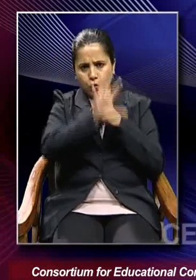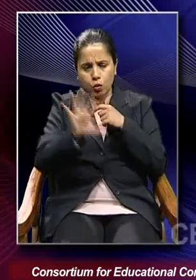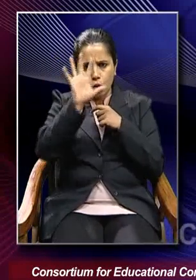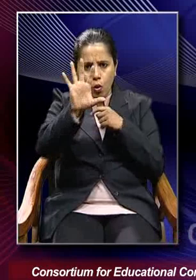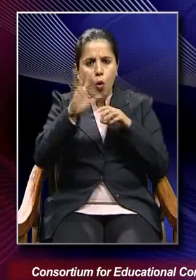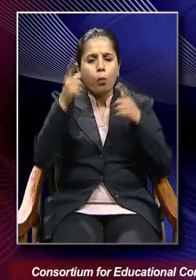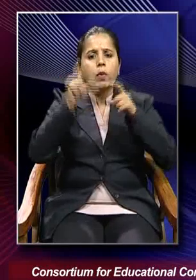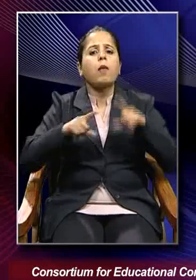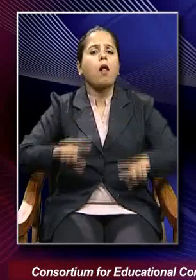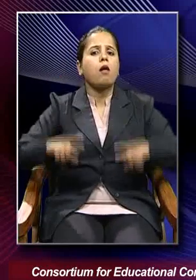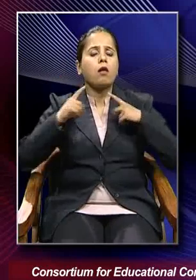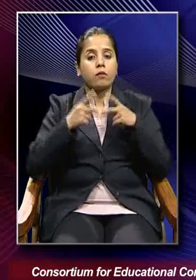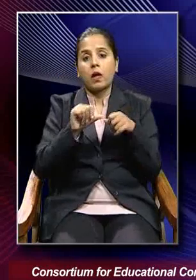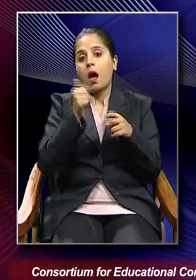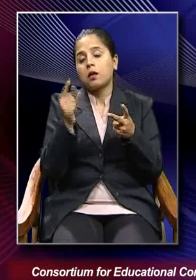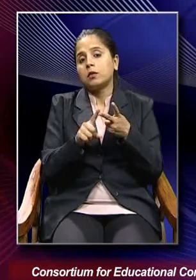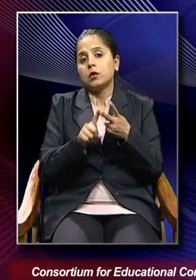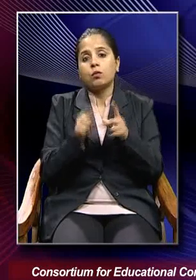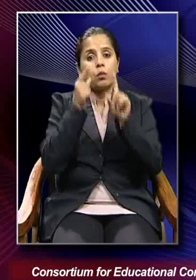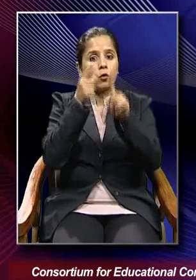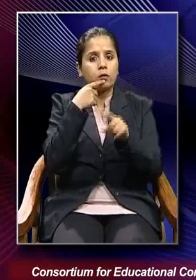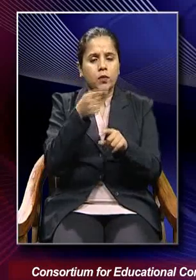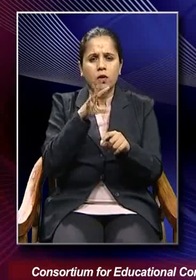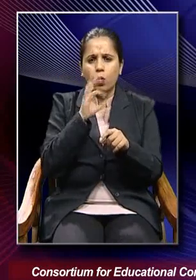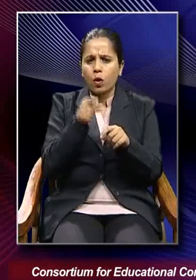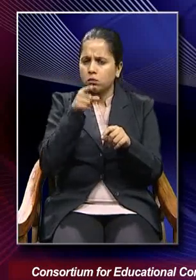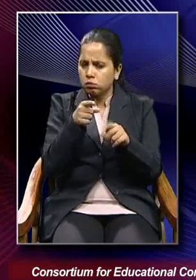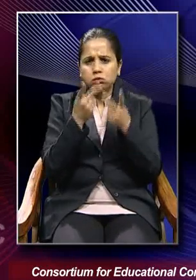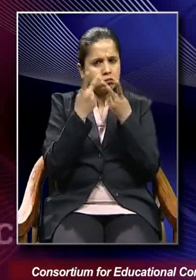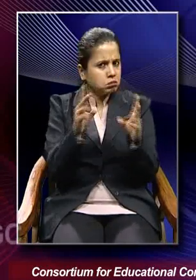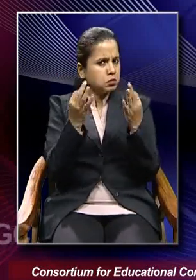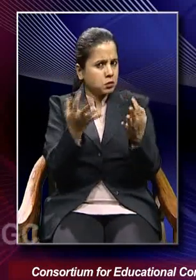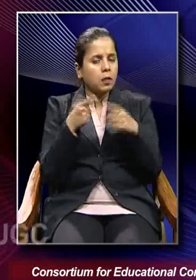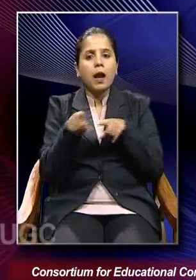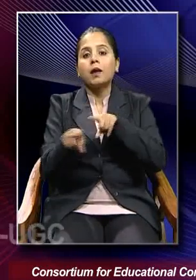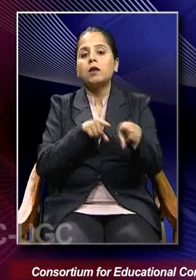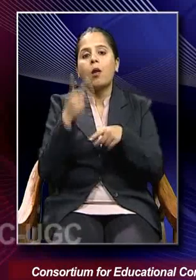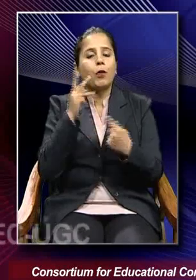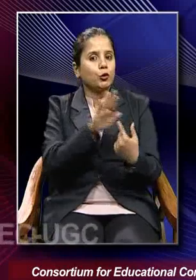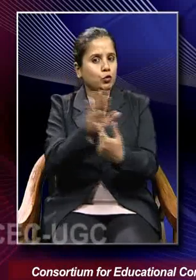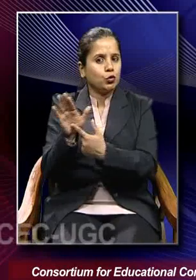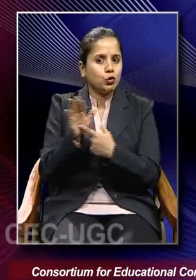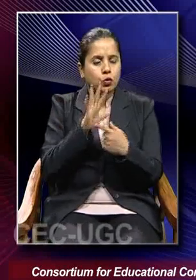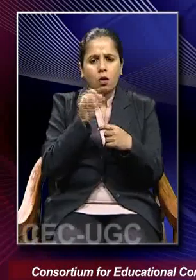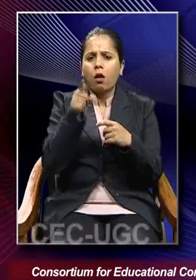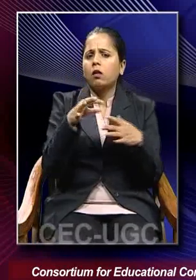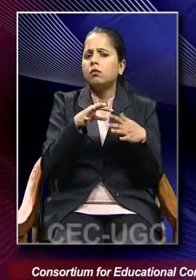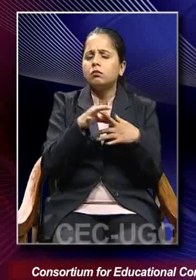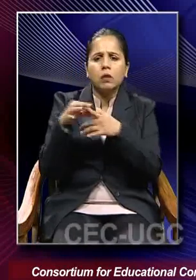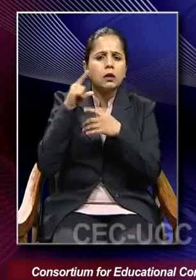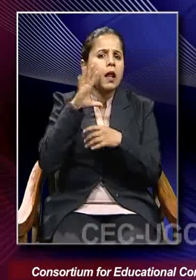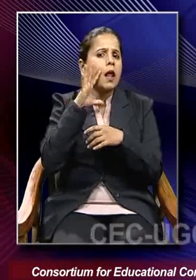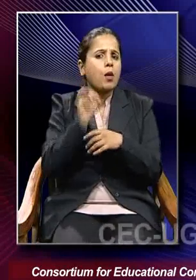features. Another criteria, that is to be outstanding examples representing significant